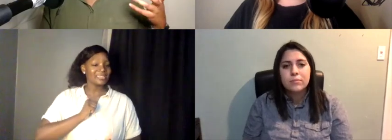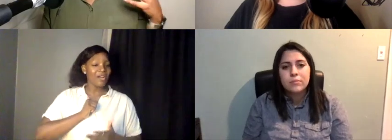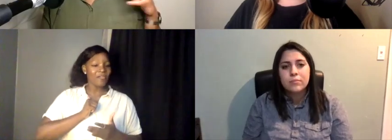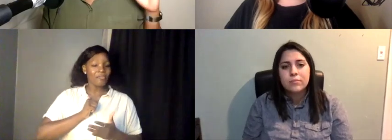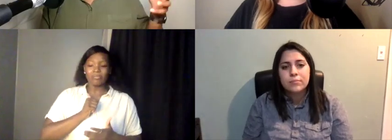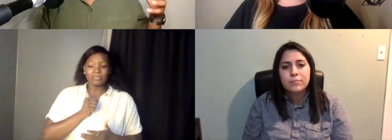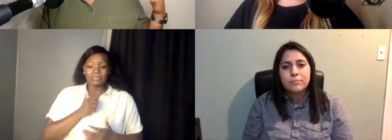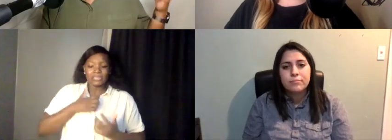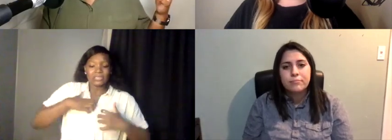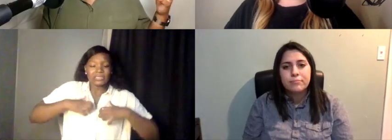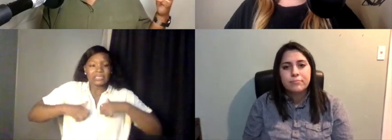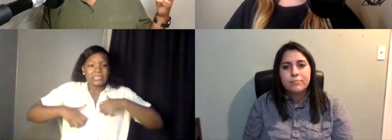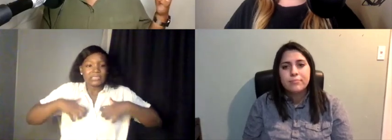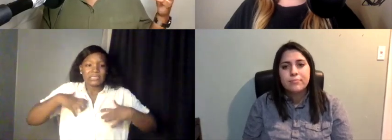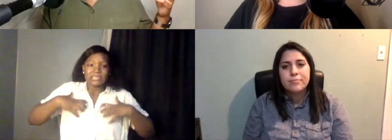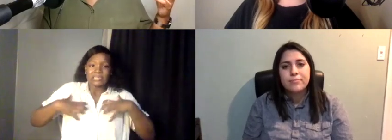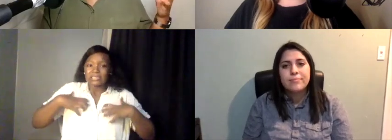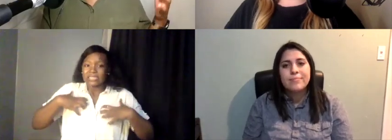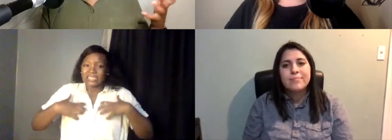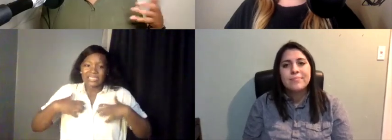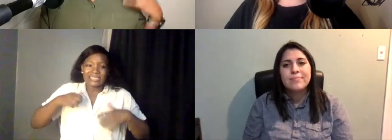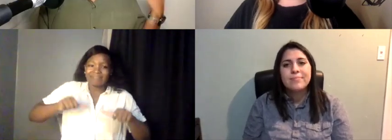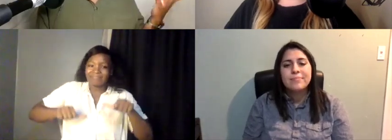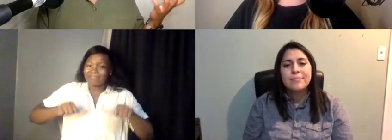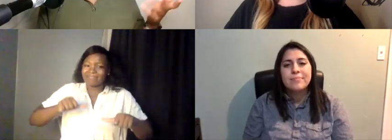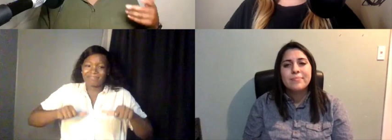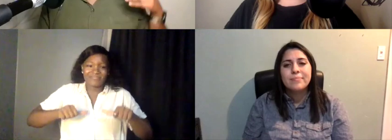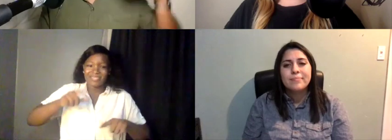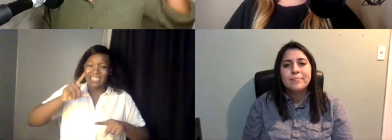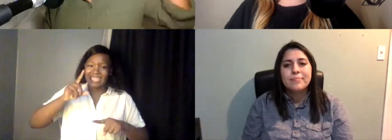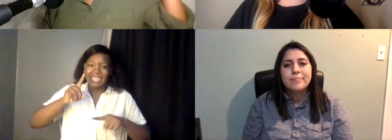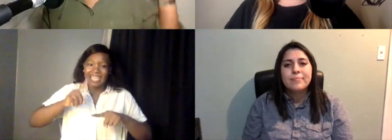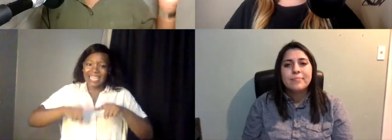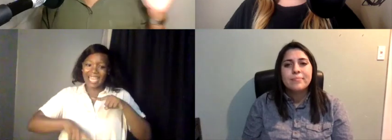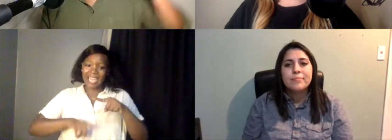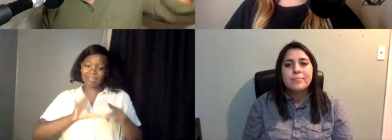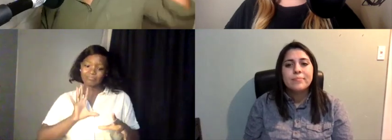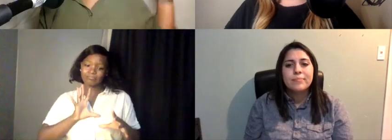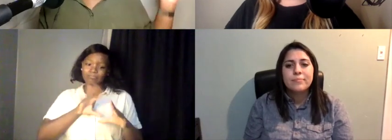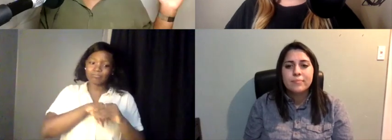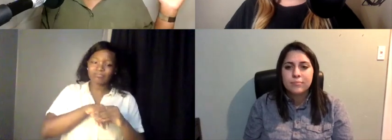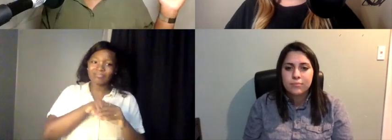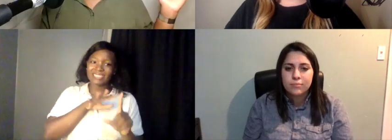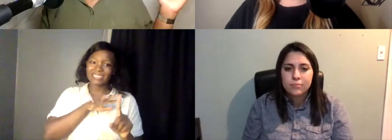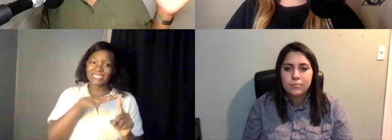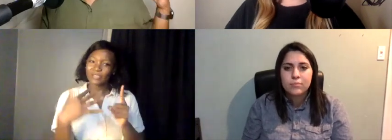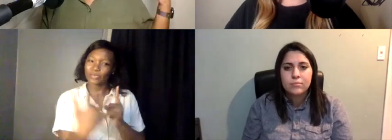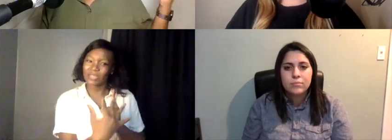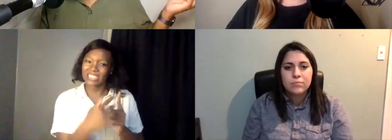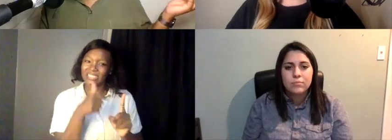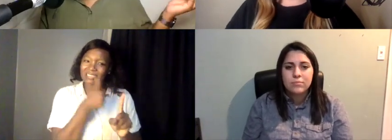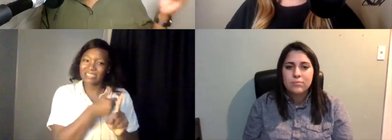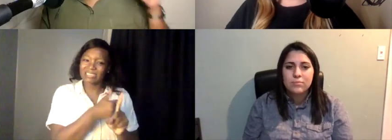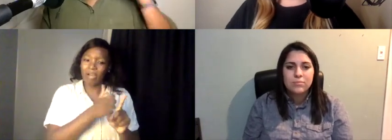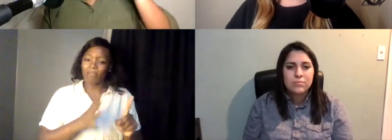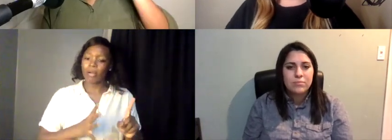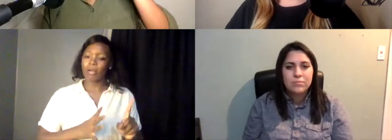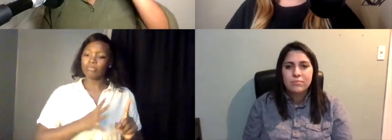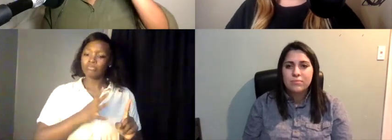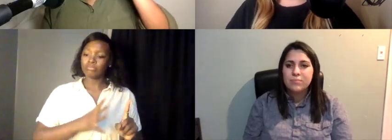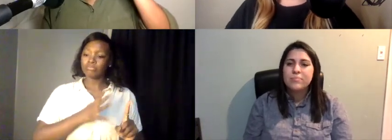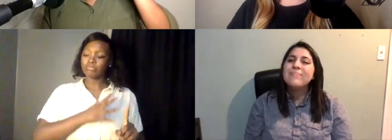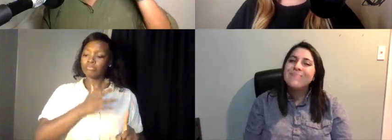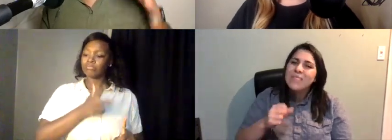parts about being in these like really uppity, like formal, places, like super formal,